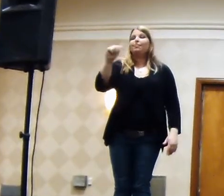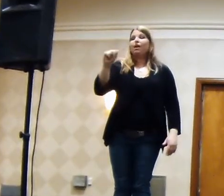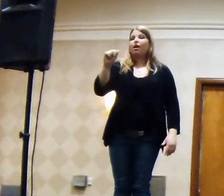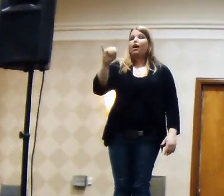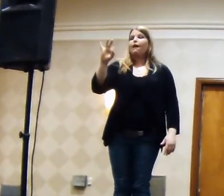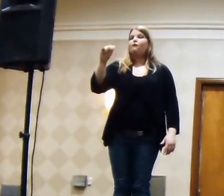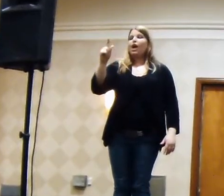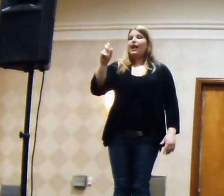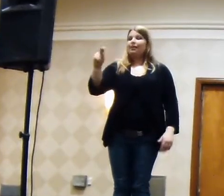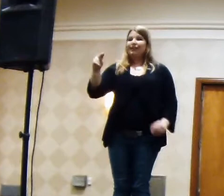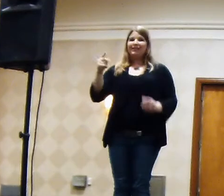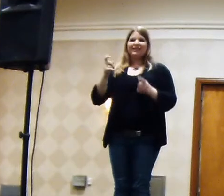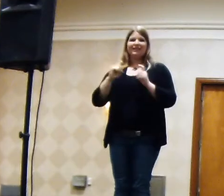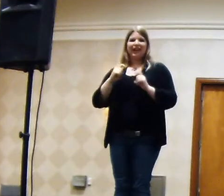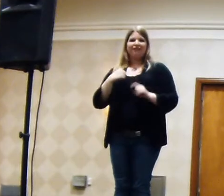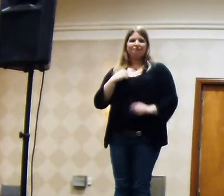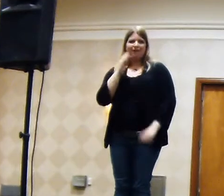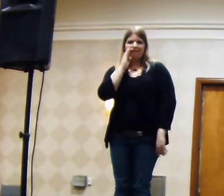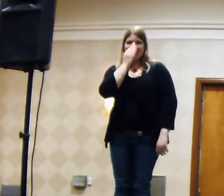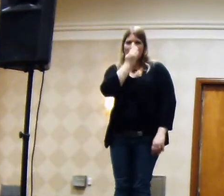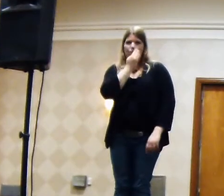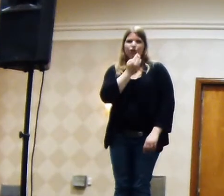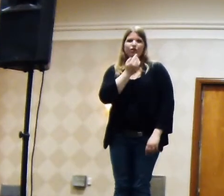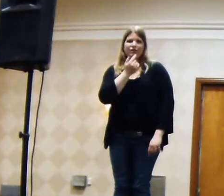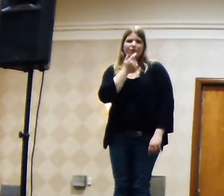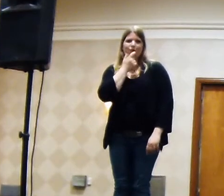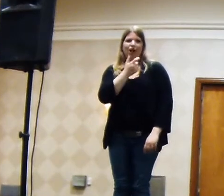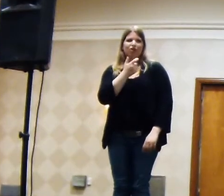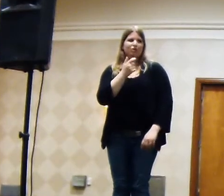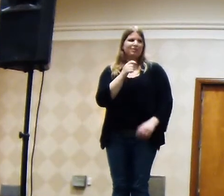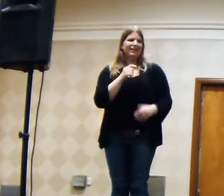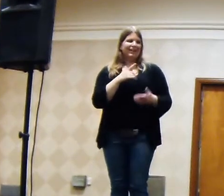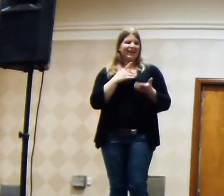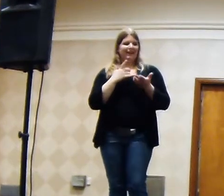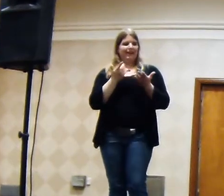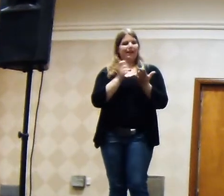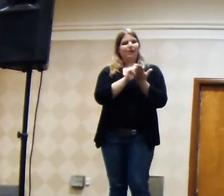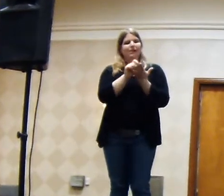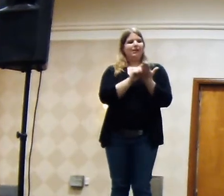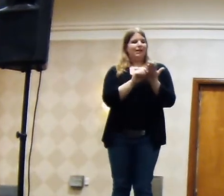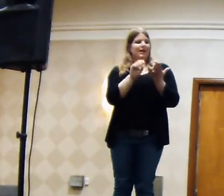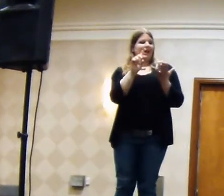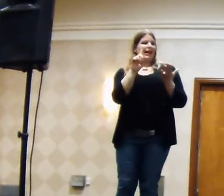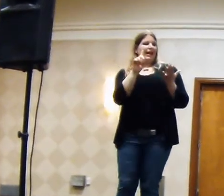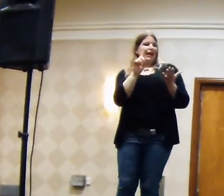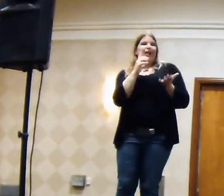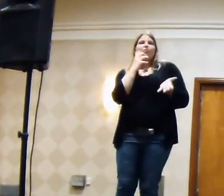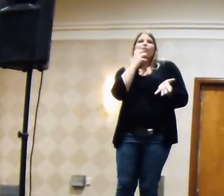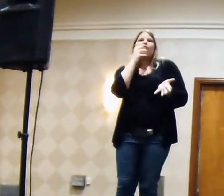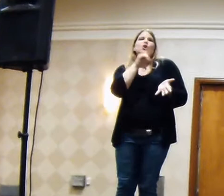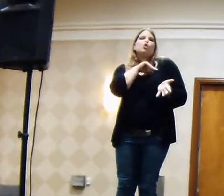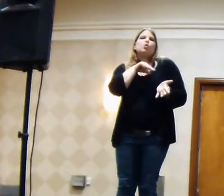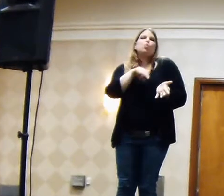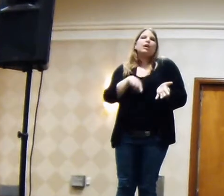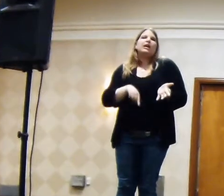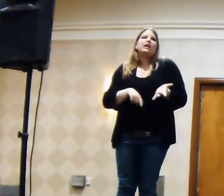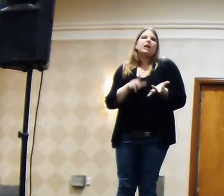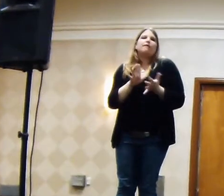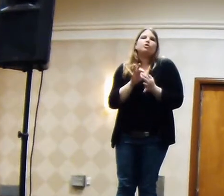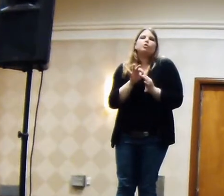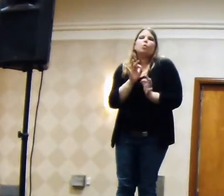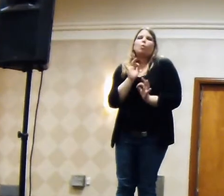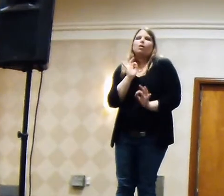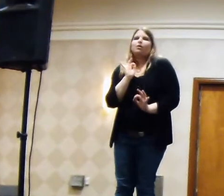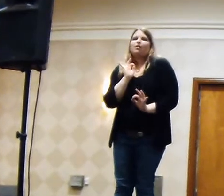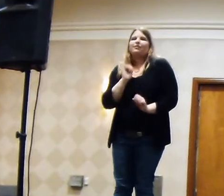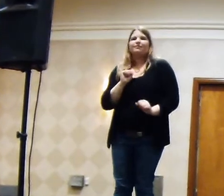flowers. Well, nice. Dear Diary, yeah. Queen of Soul. Yeah. And I was nervous.